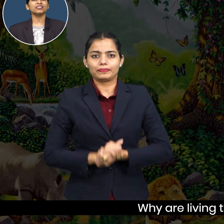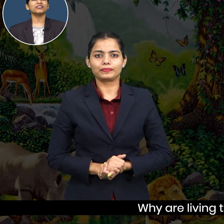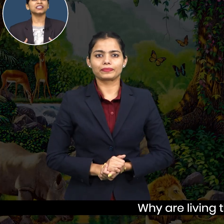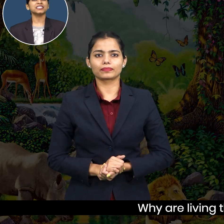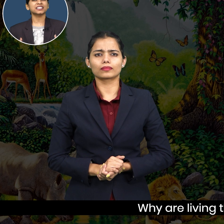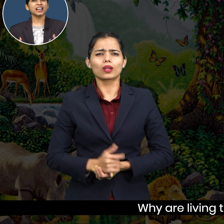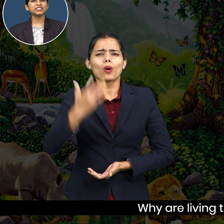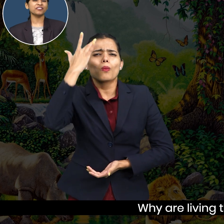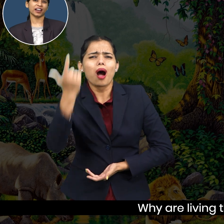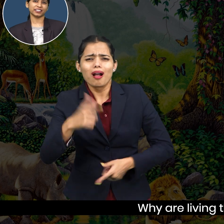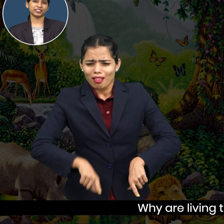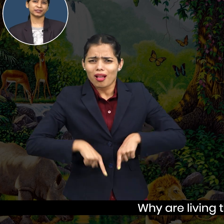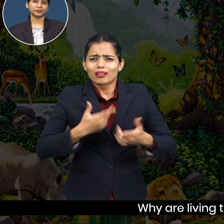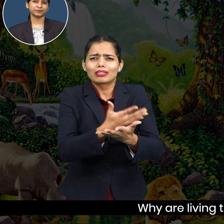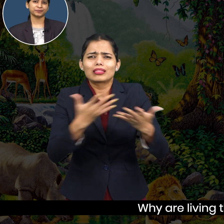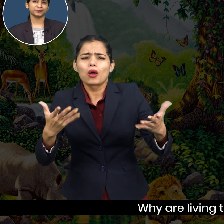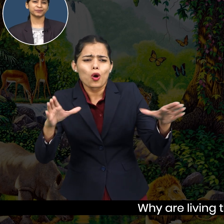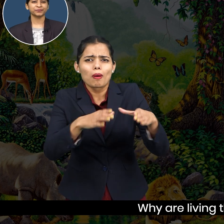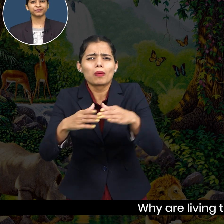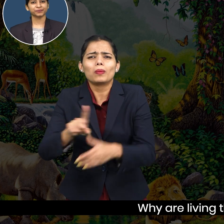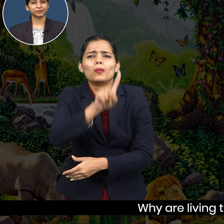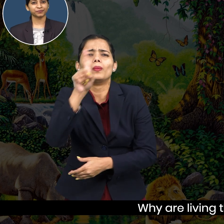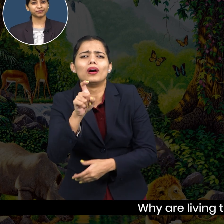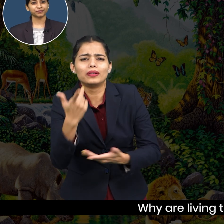Why are living things classified?